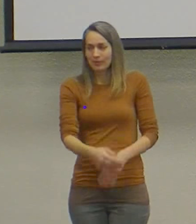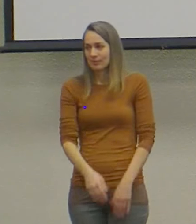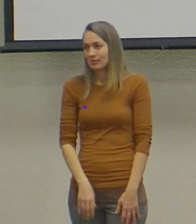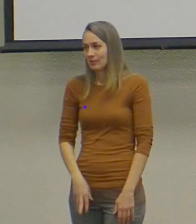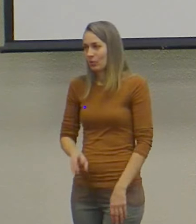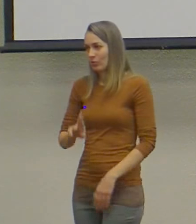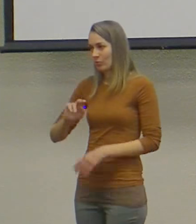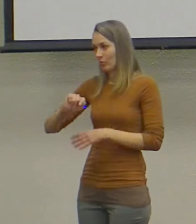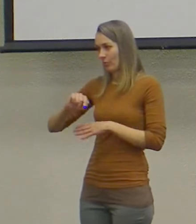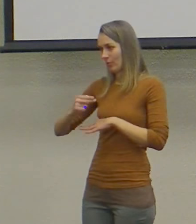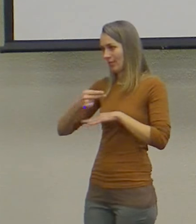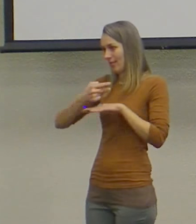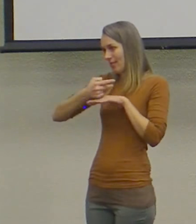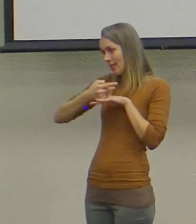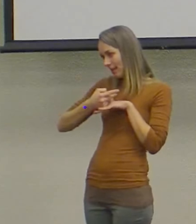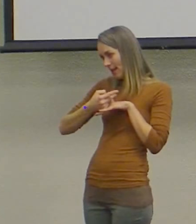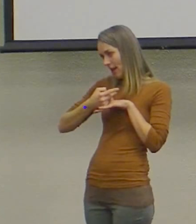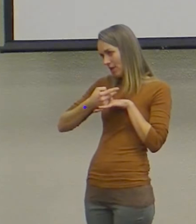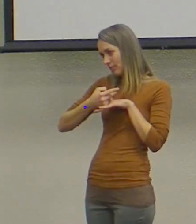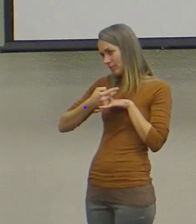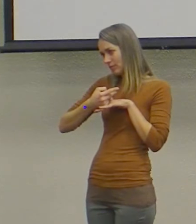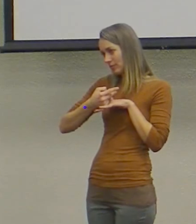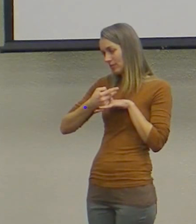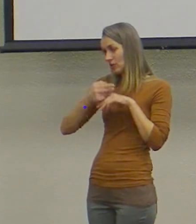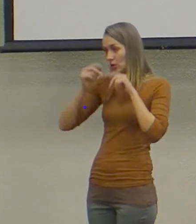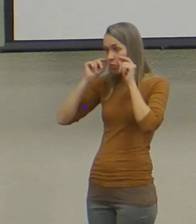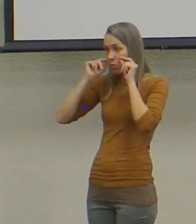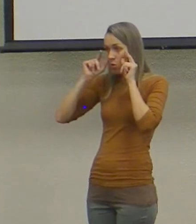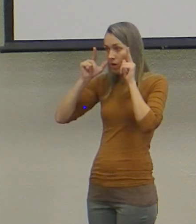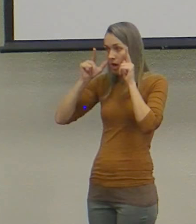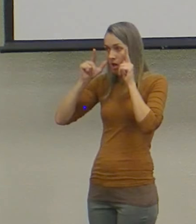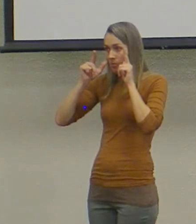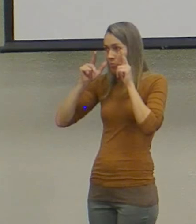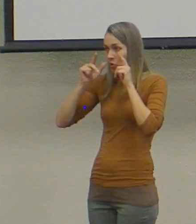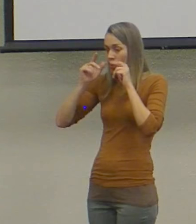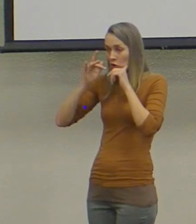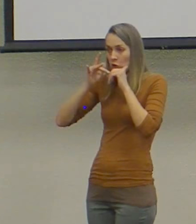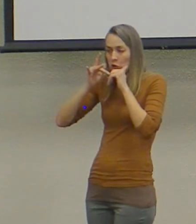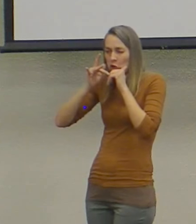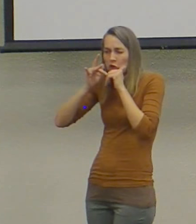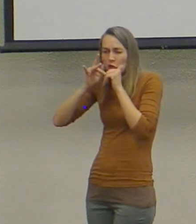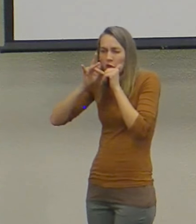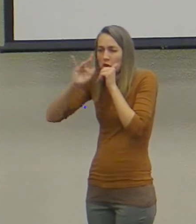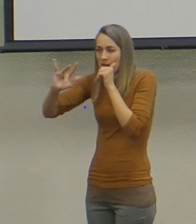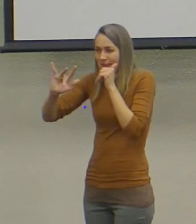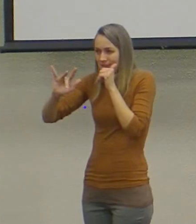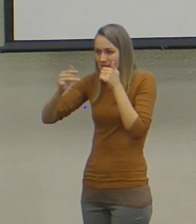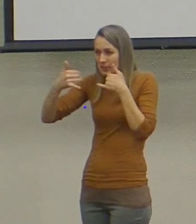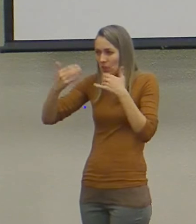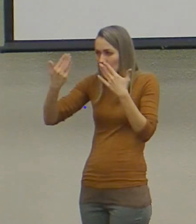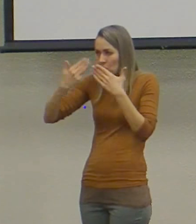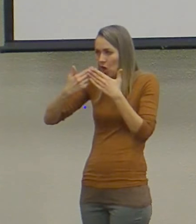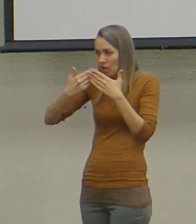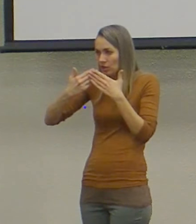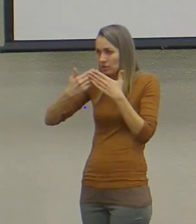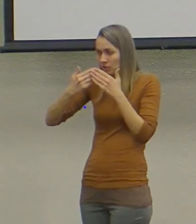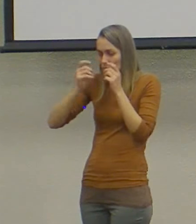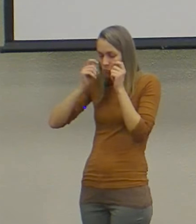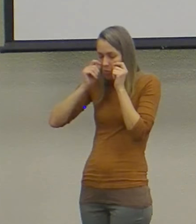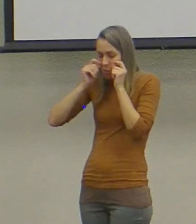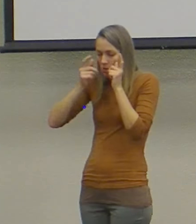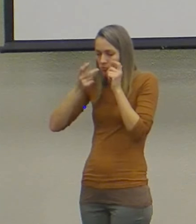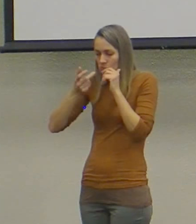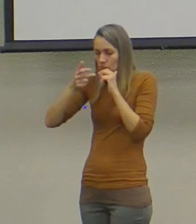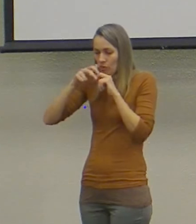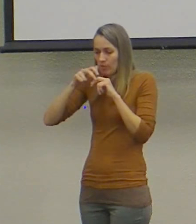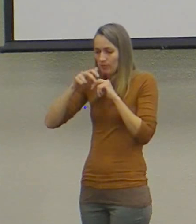at his feet and got up before anybody could recognize her. And she said, and he